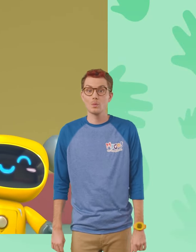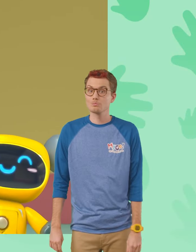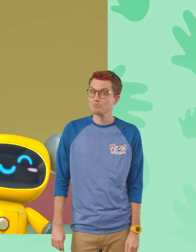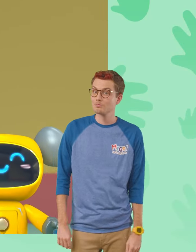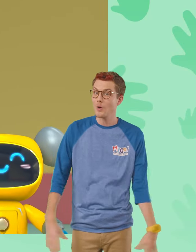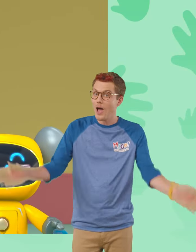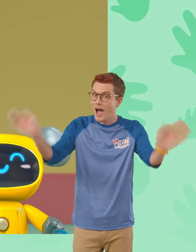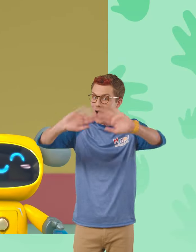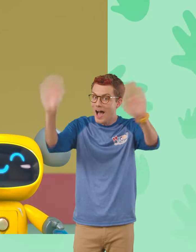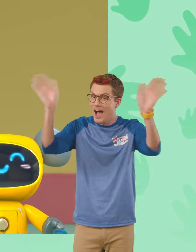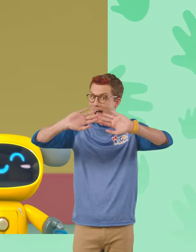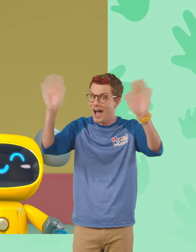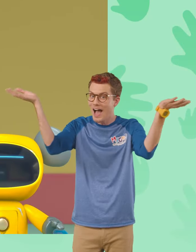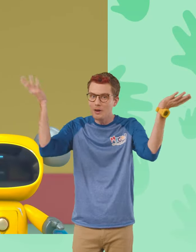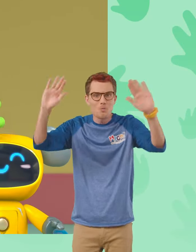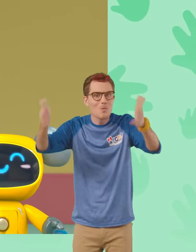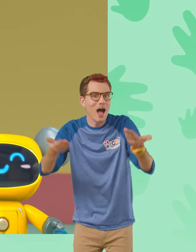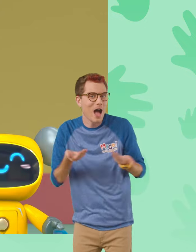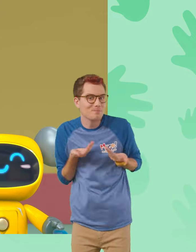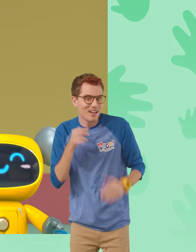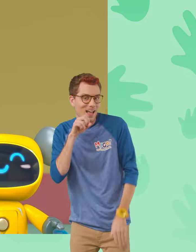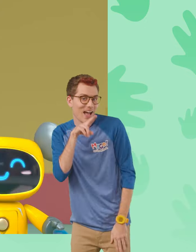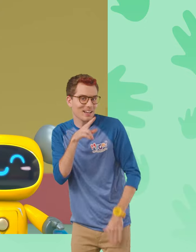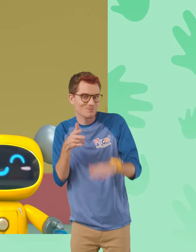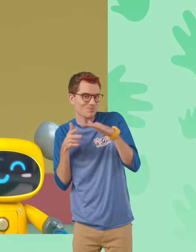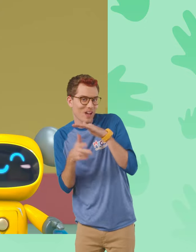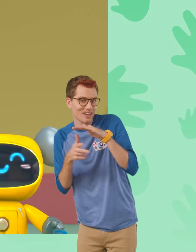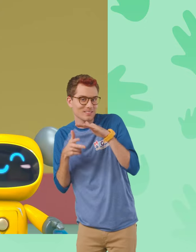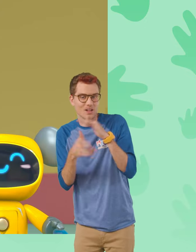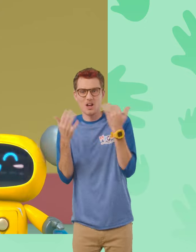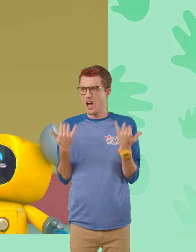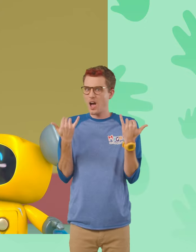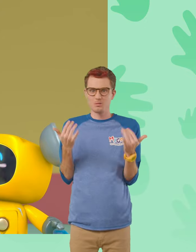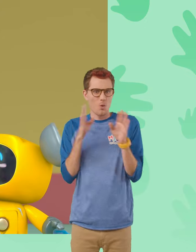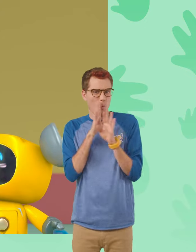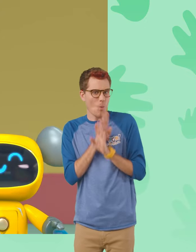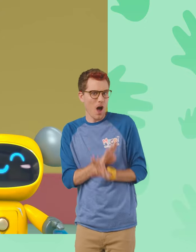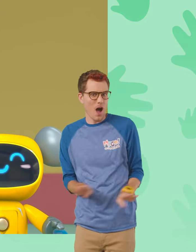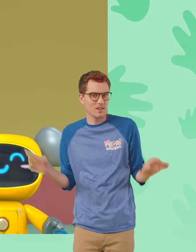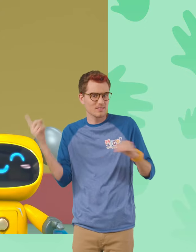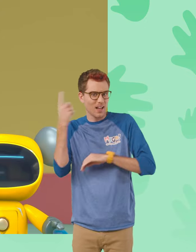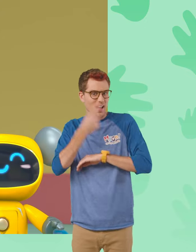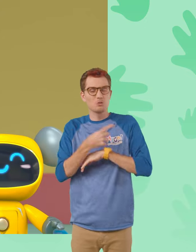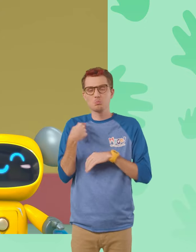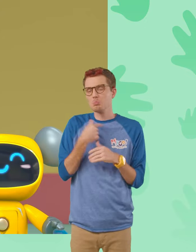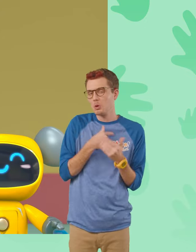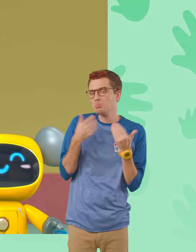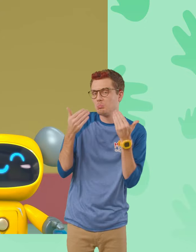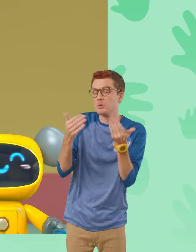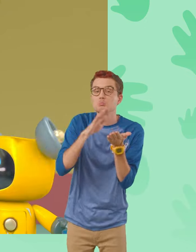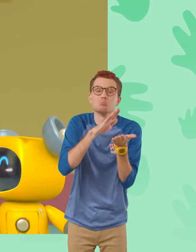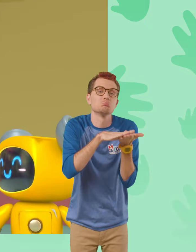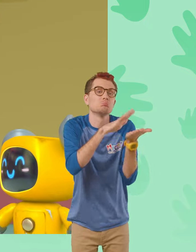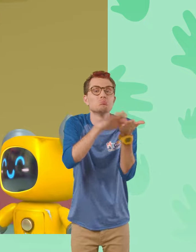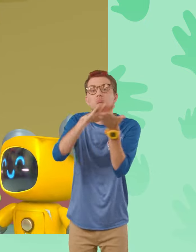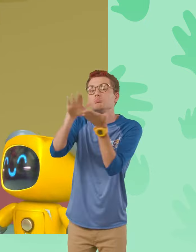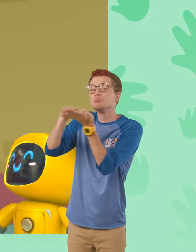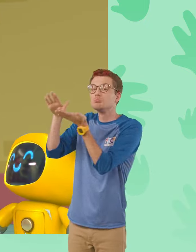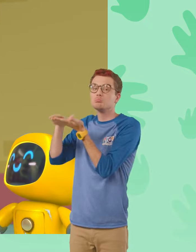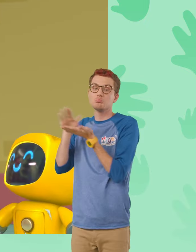Hello, everyone. Welcome back to Gecko's Garage. It's a quiet day today. We're just doing some